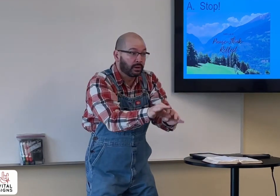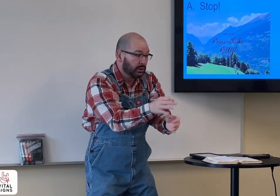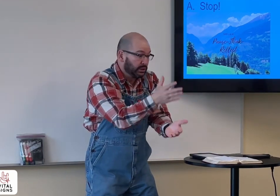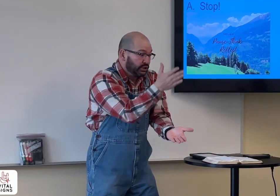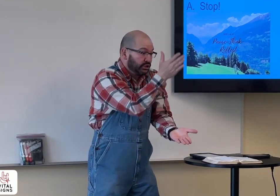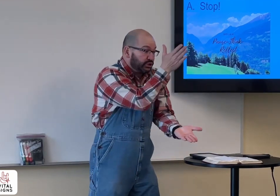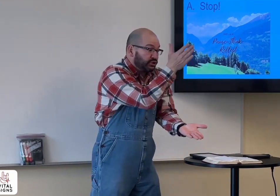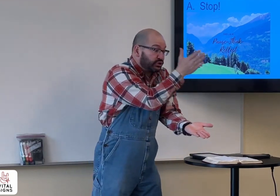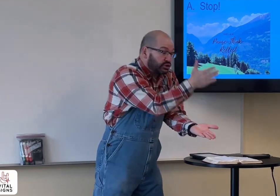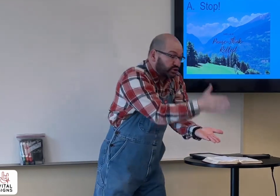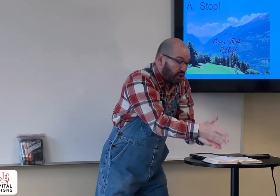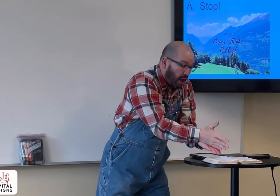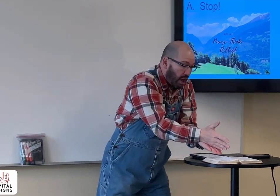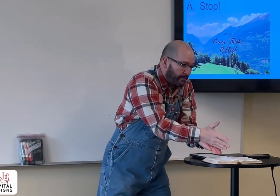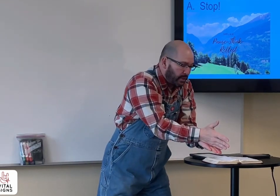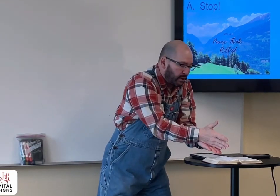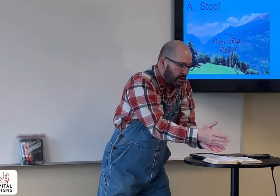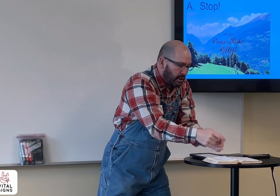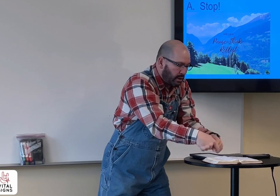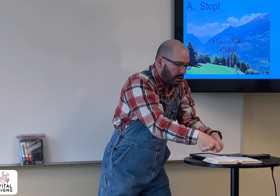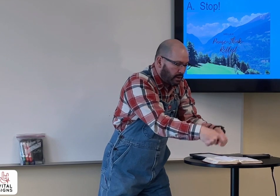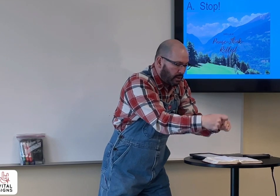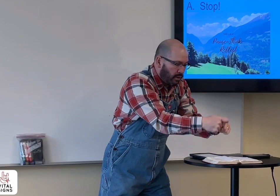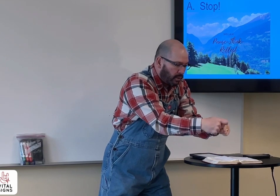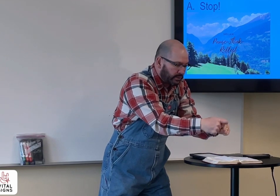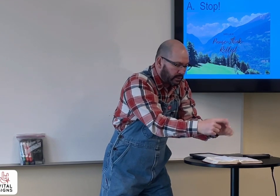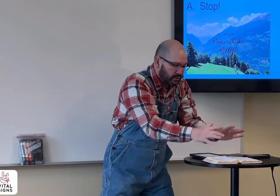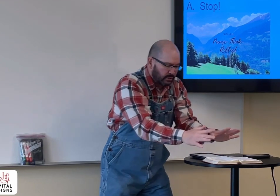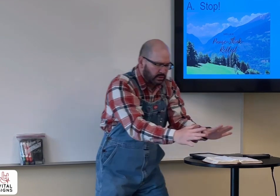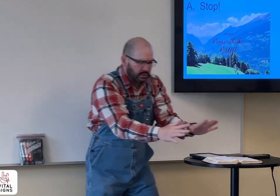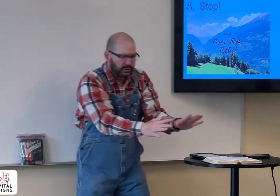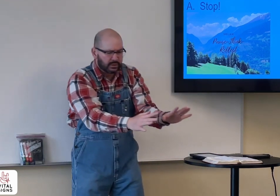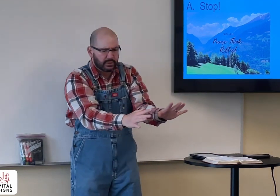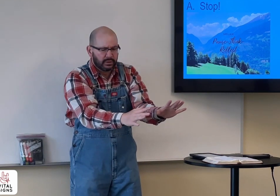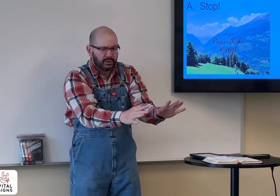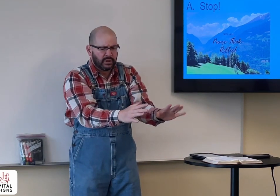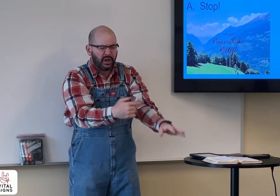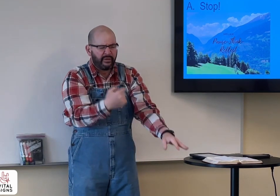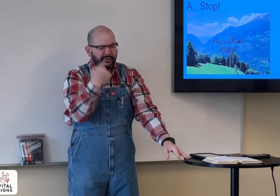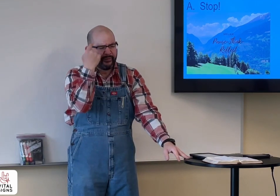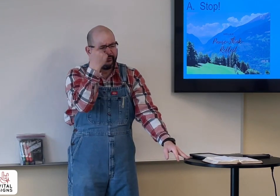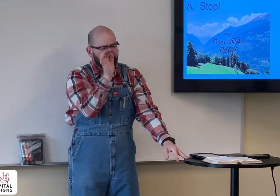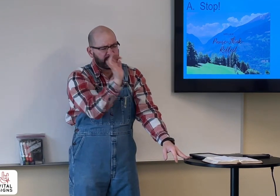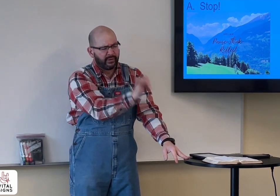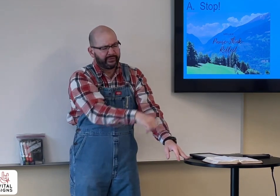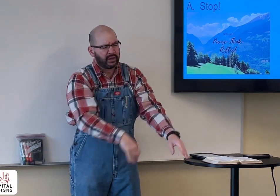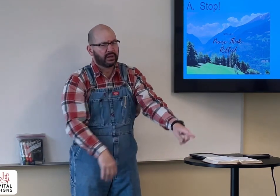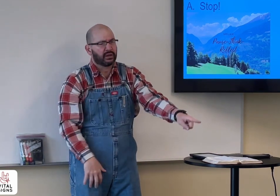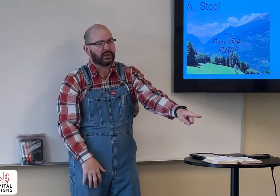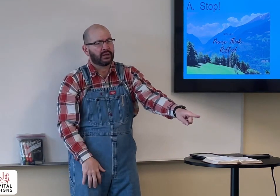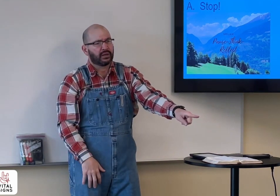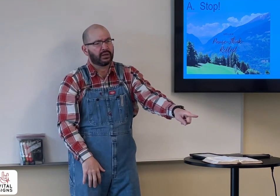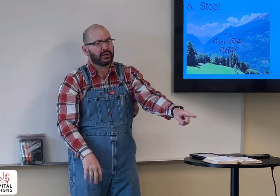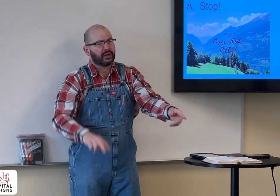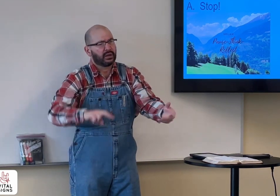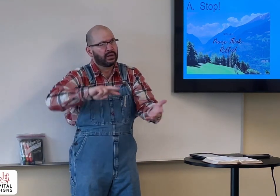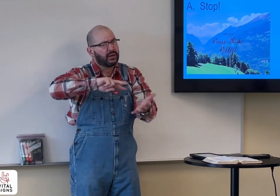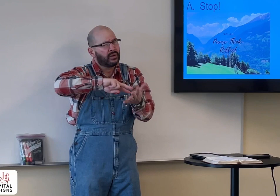It's important to stop, to take a break and say, oh, I need to think about what I just